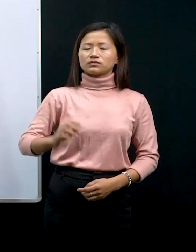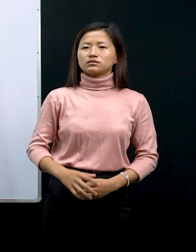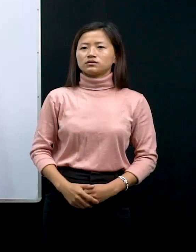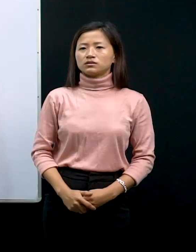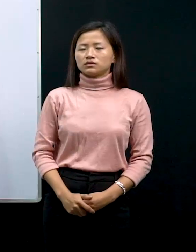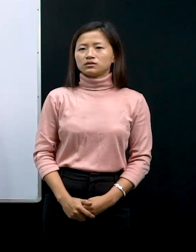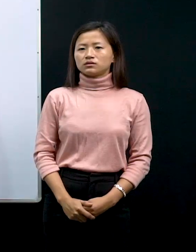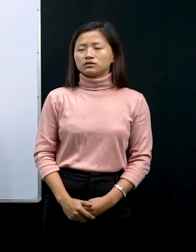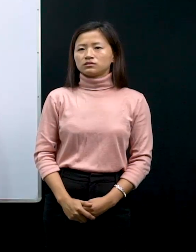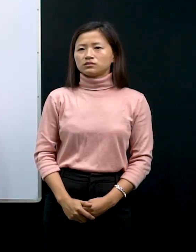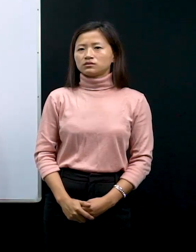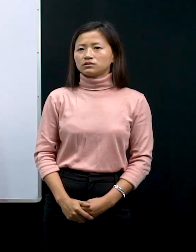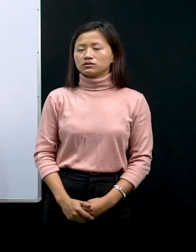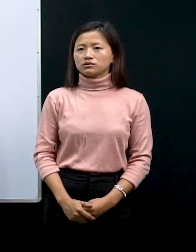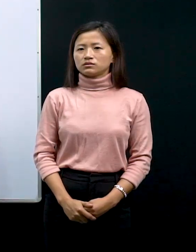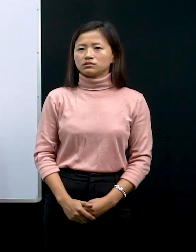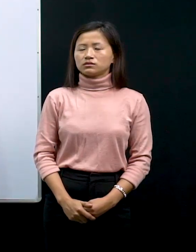is,